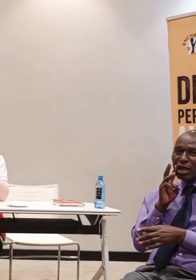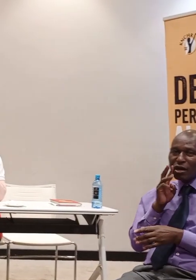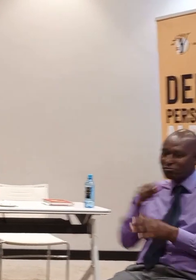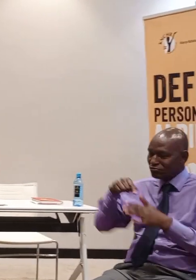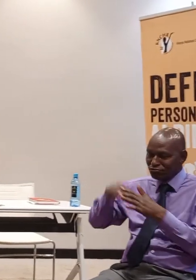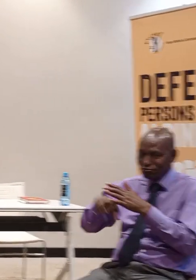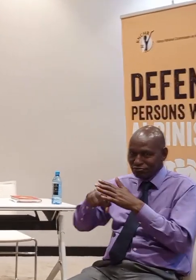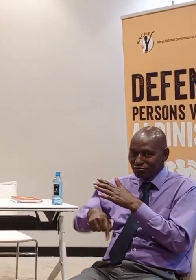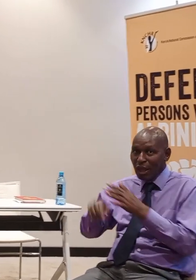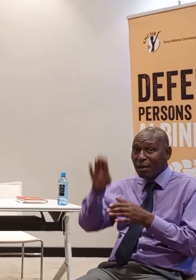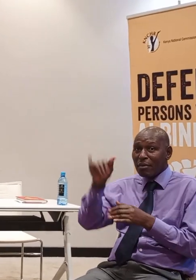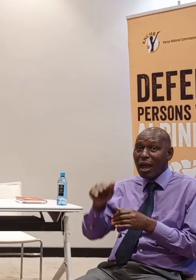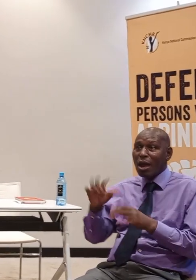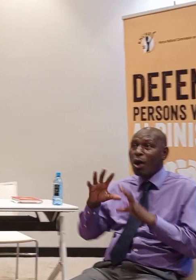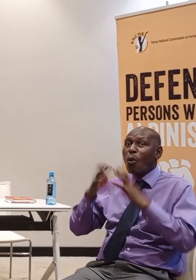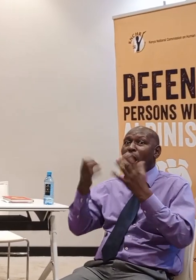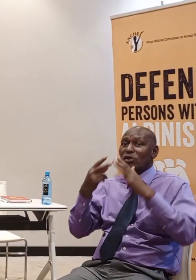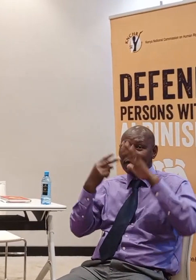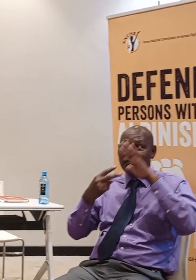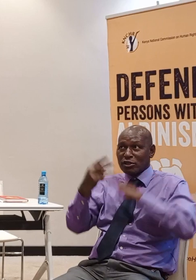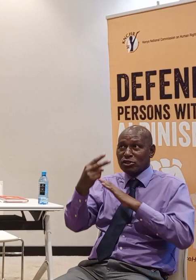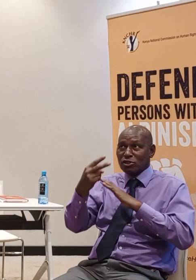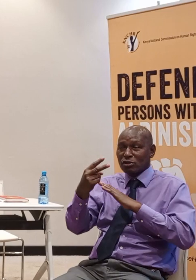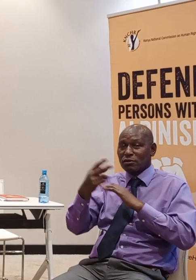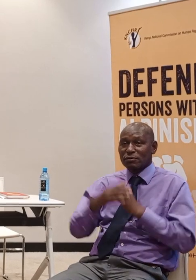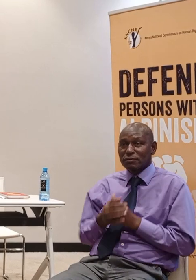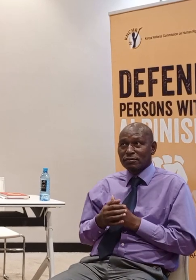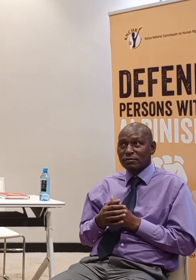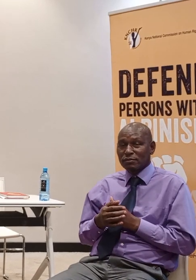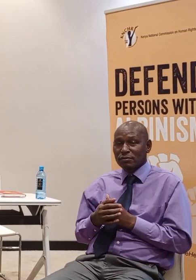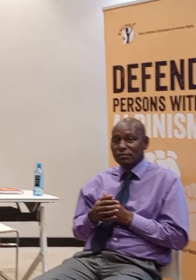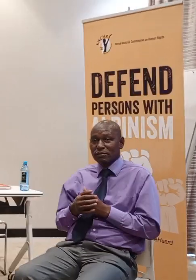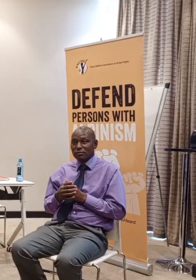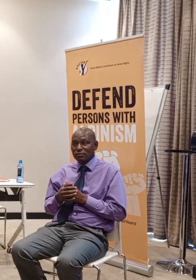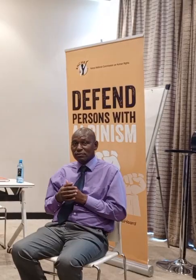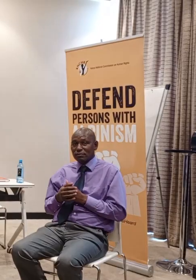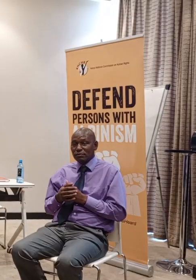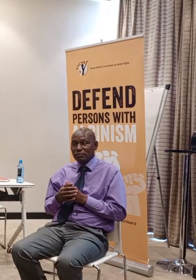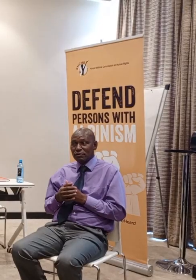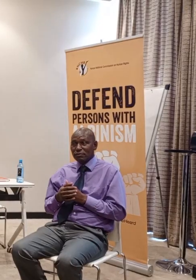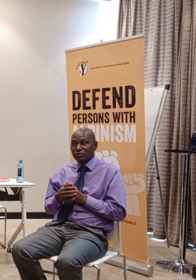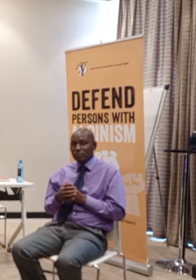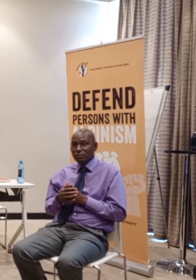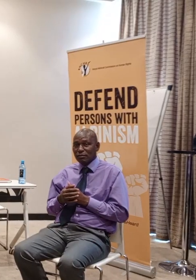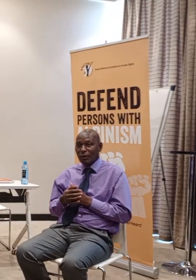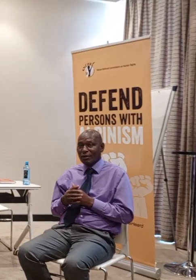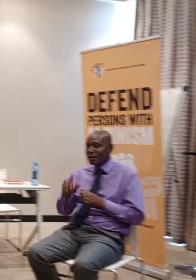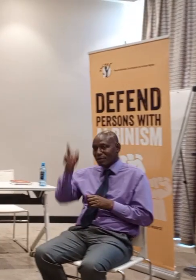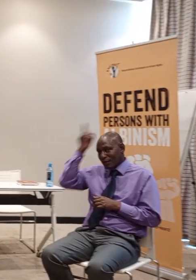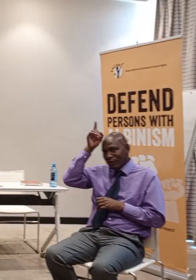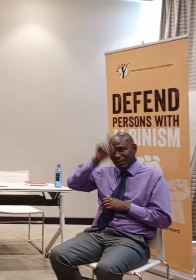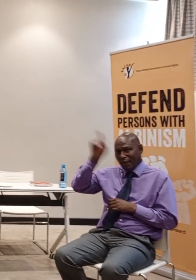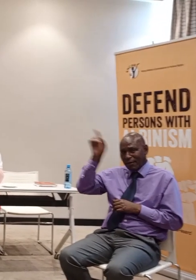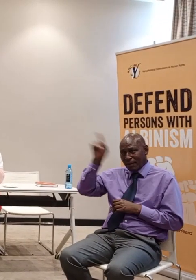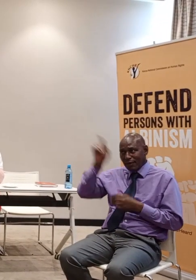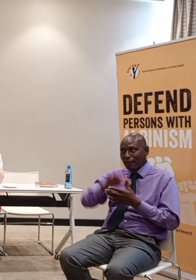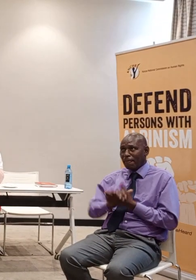World Vision. But World Vision at that time, I'm sorry for anyone who was in somewhere.